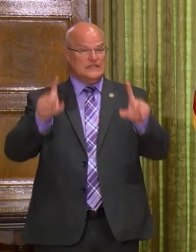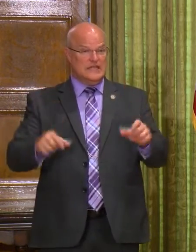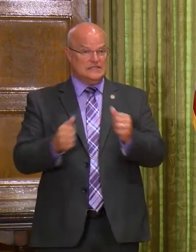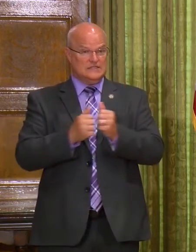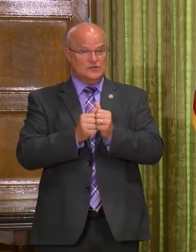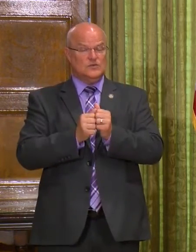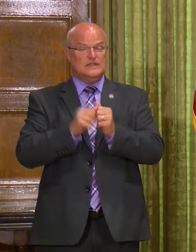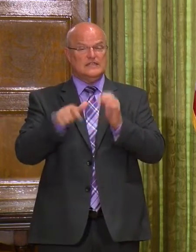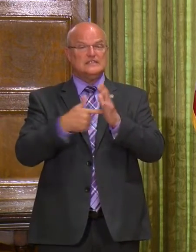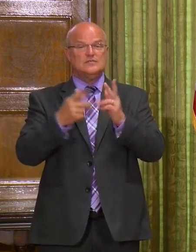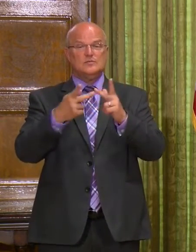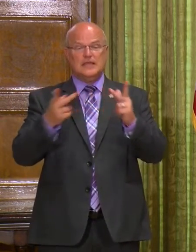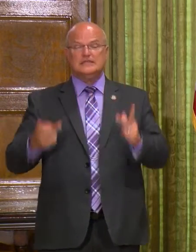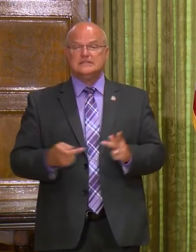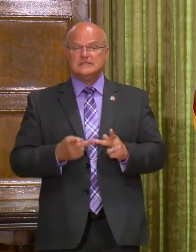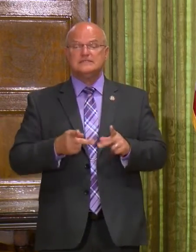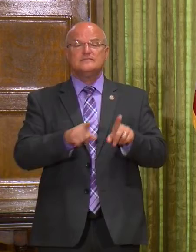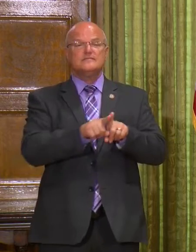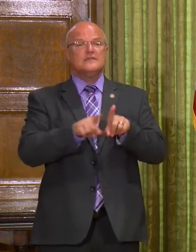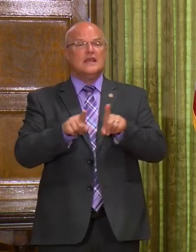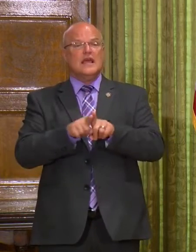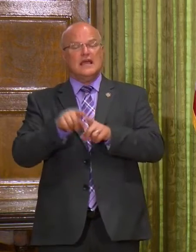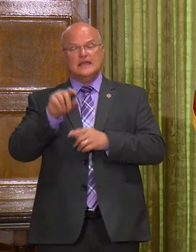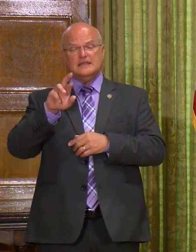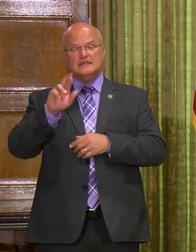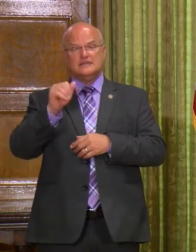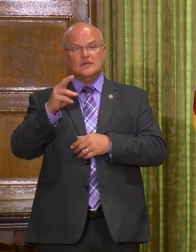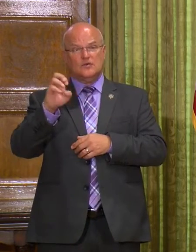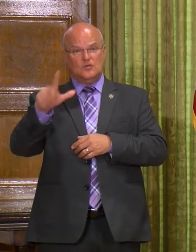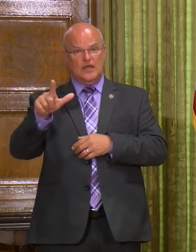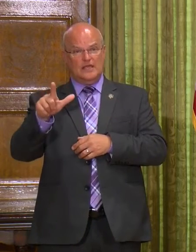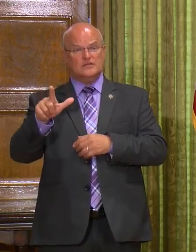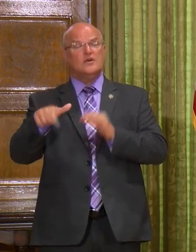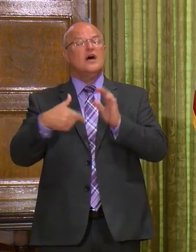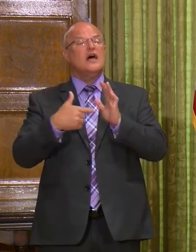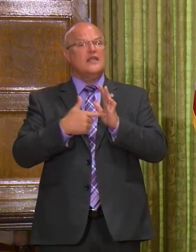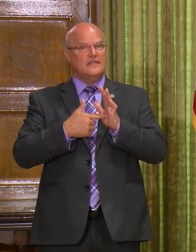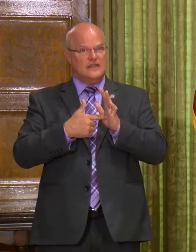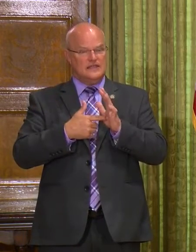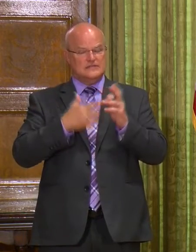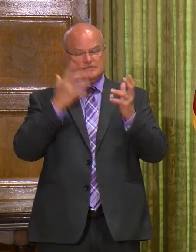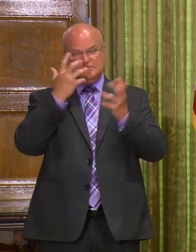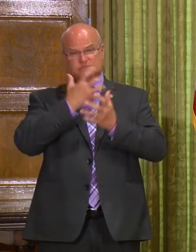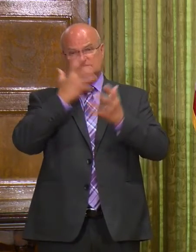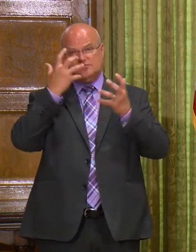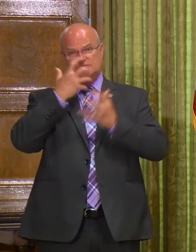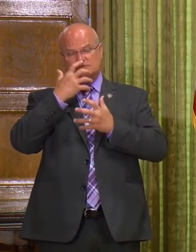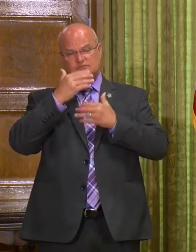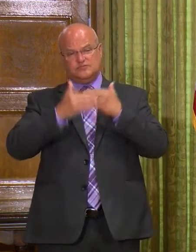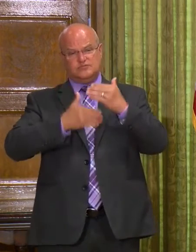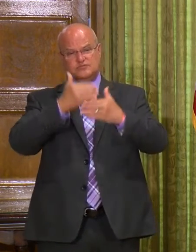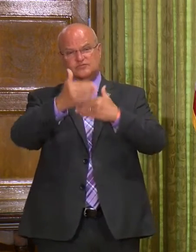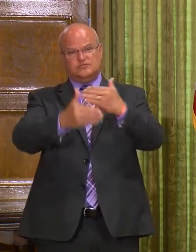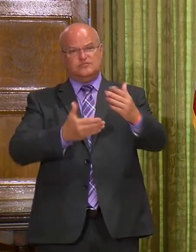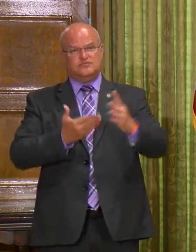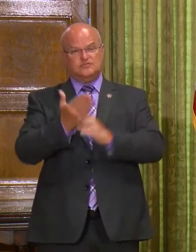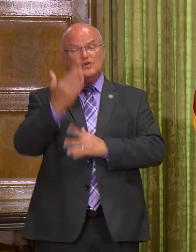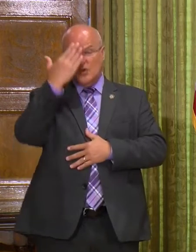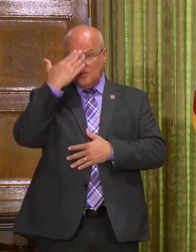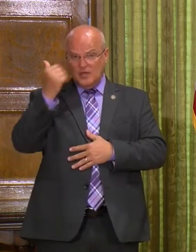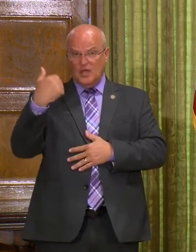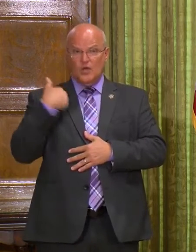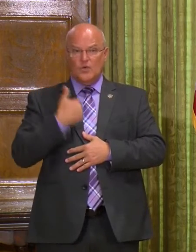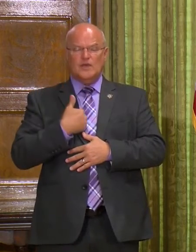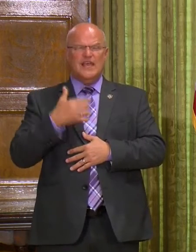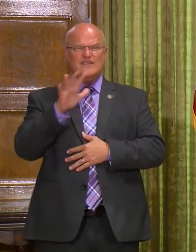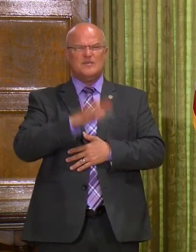testing. As Rachel mentioned, this is quite a logistical exercise to go through, because we